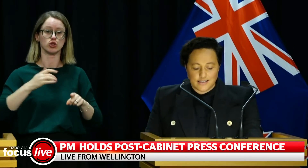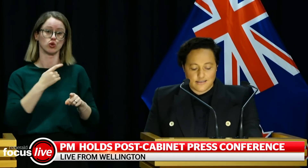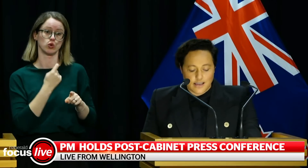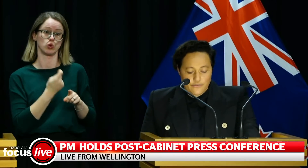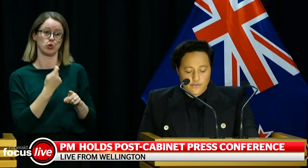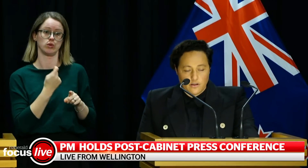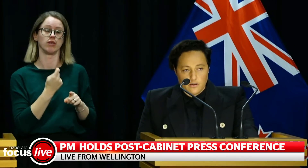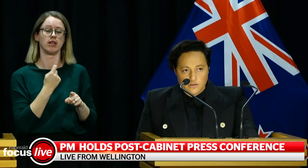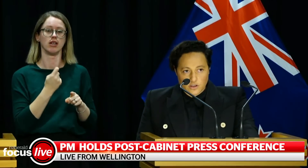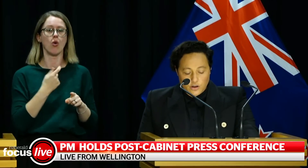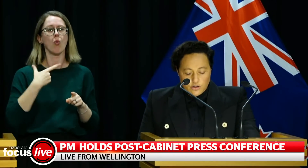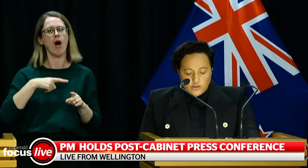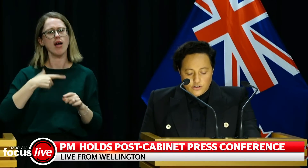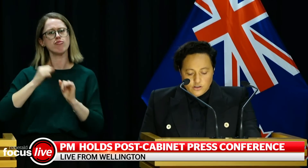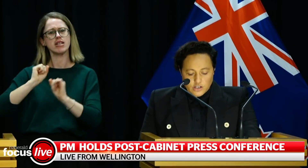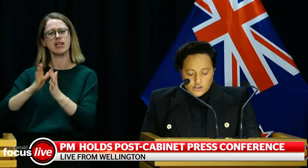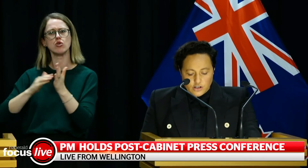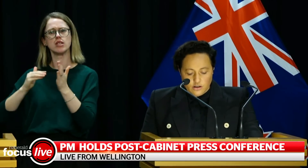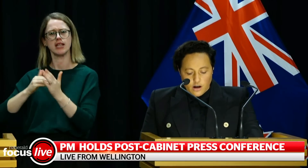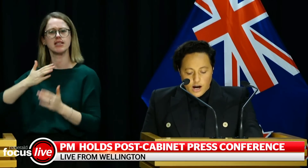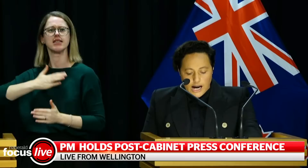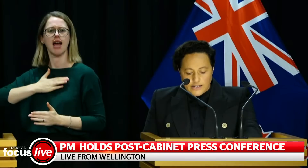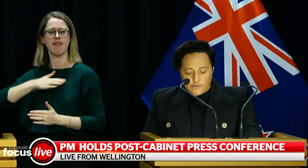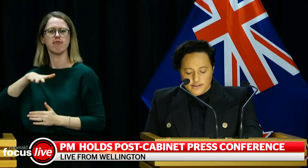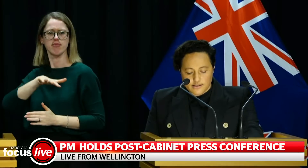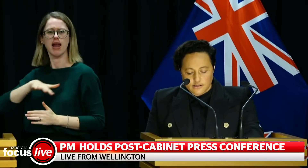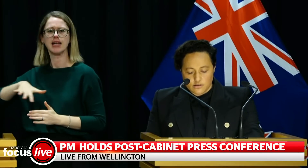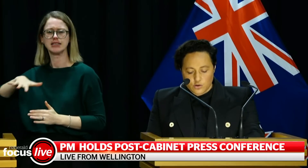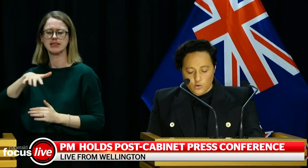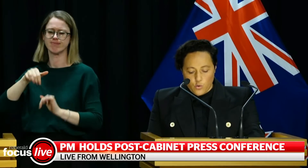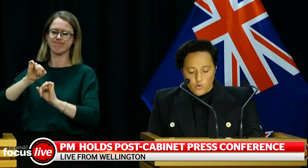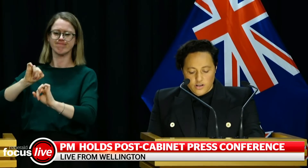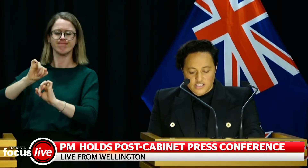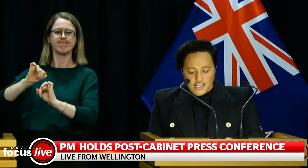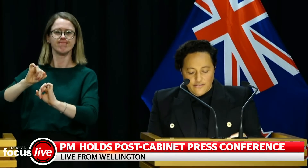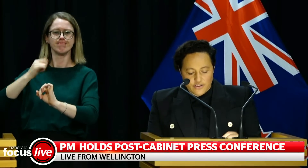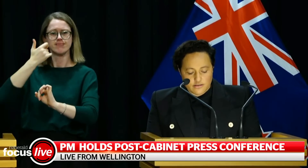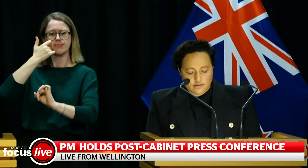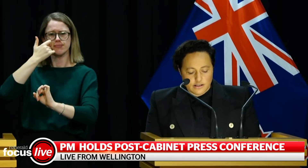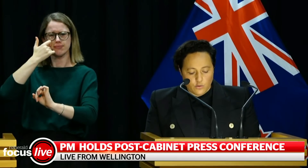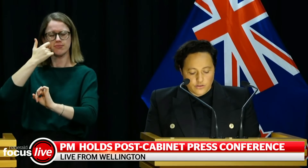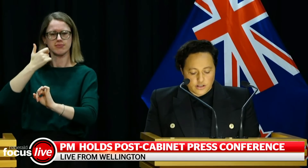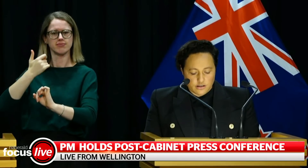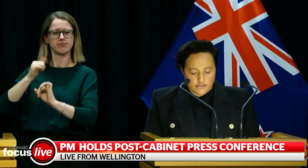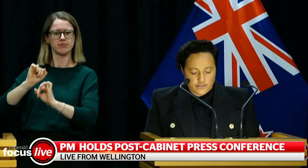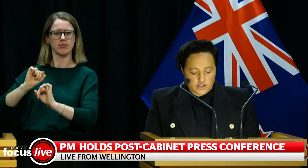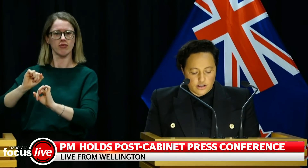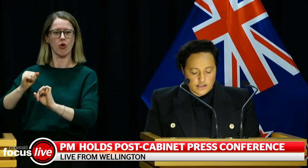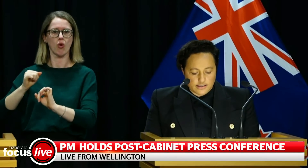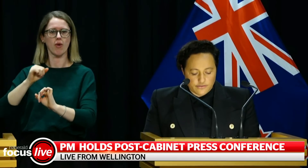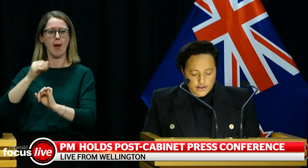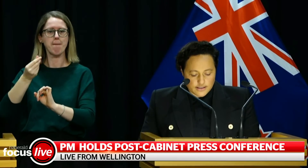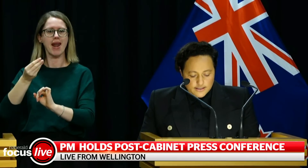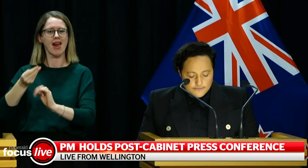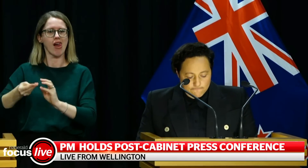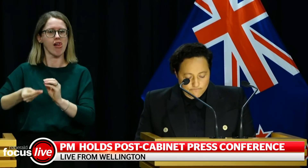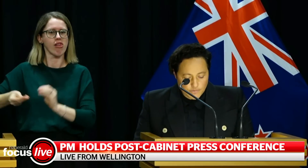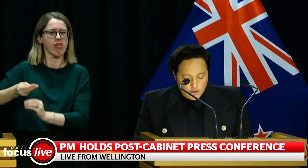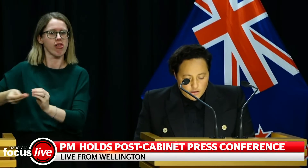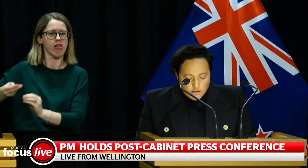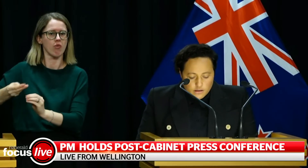reputation as a safe, secure jurisdiction, highly resistant to efforts to launder illicit